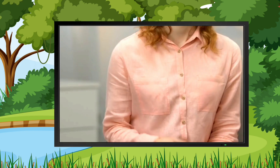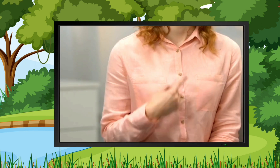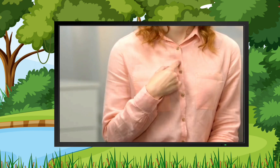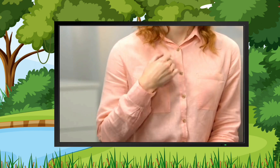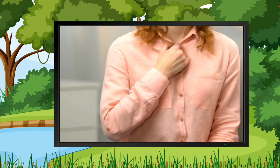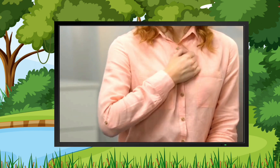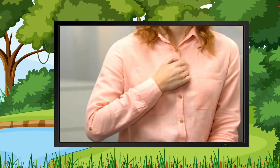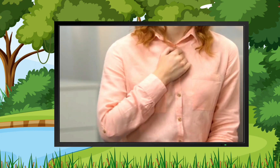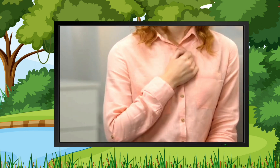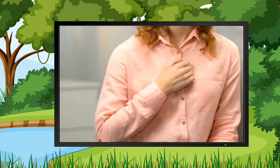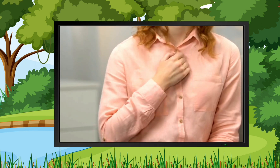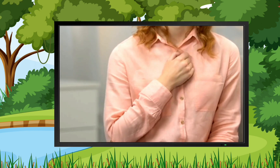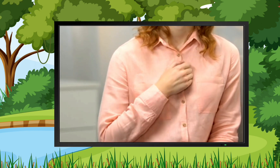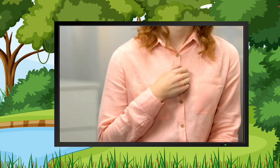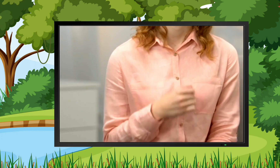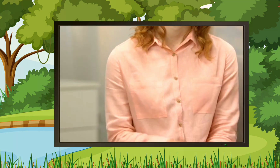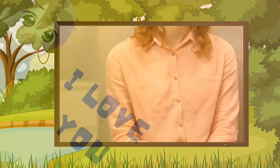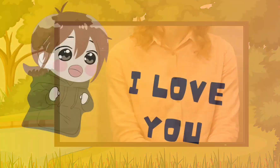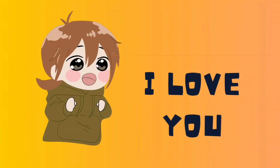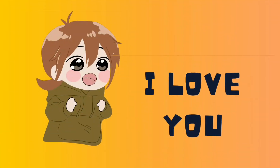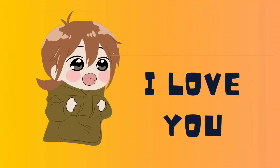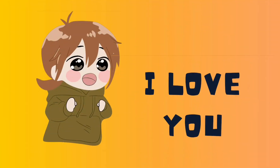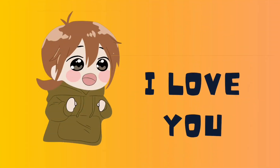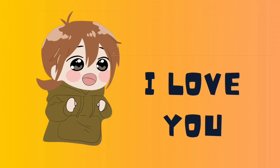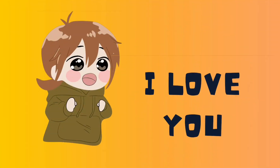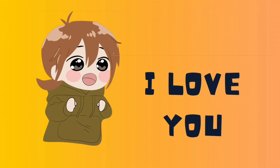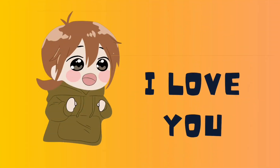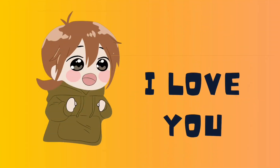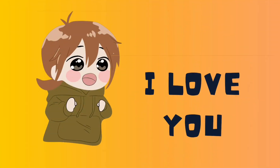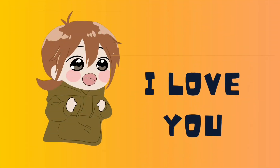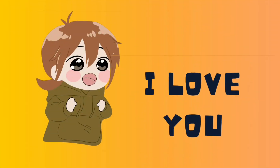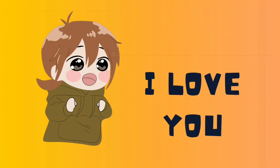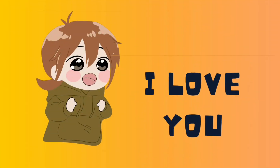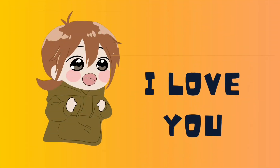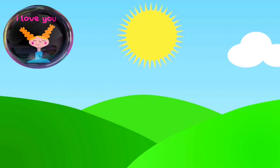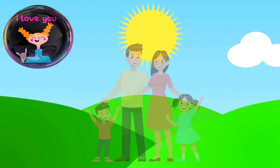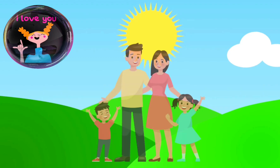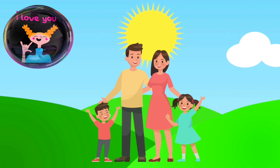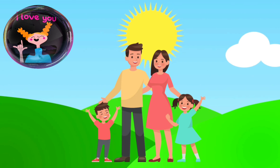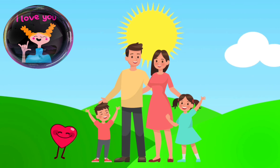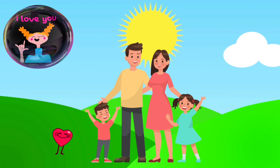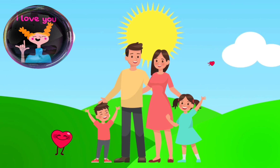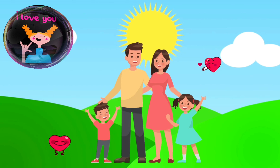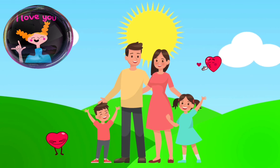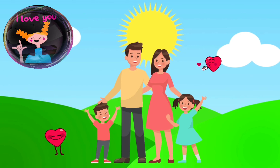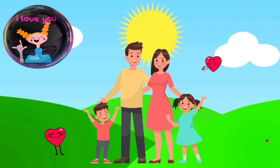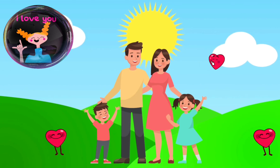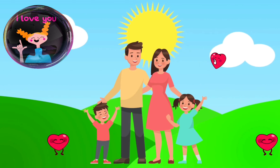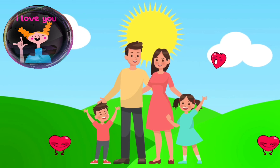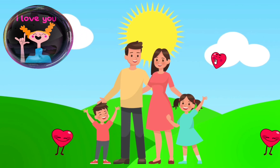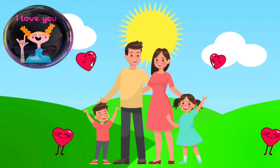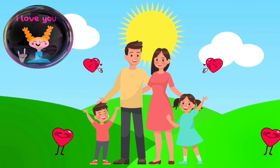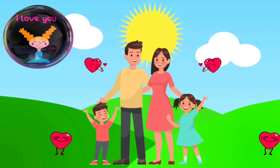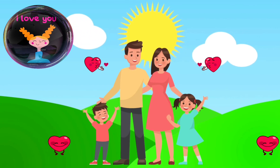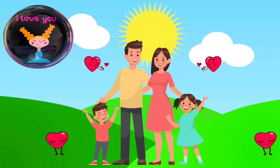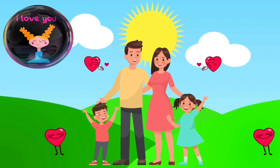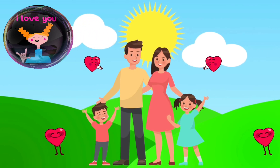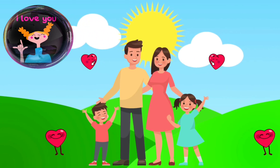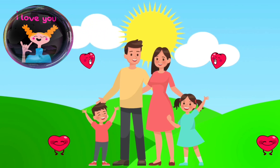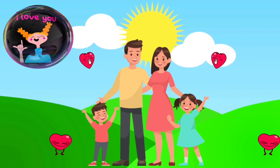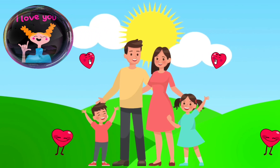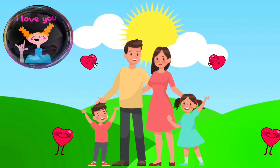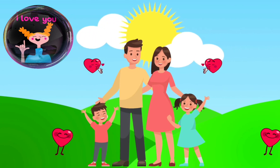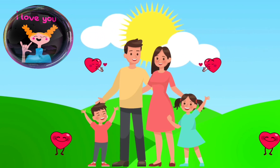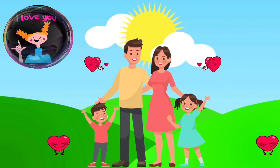I'm sorry. I love you. Your mom and dad loves you, and you love your mom and